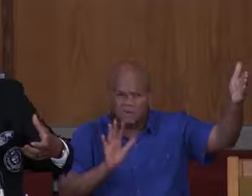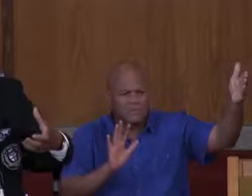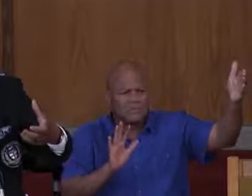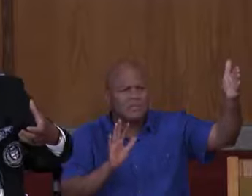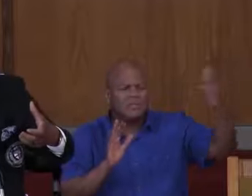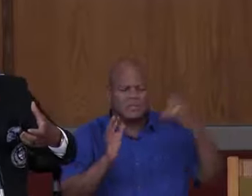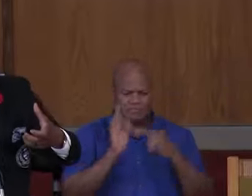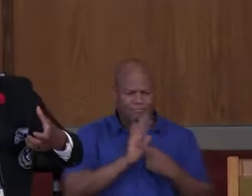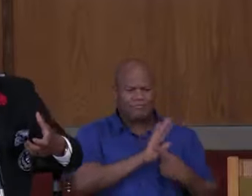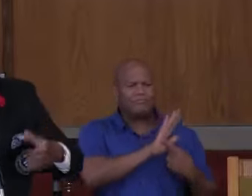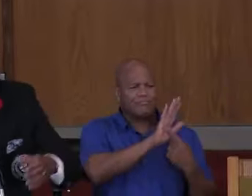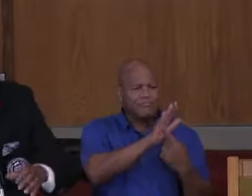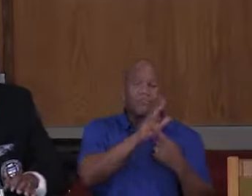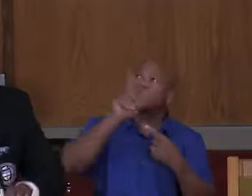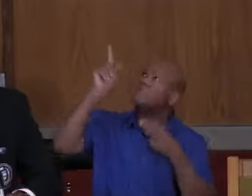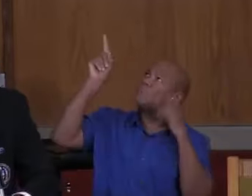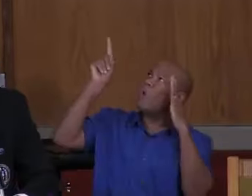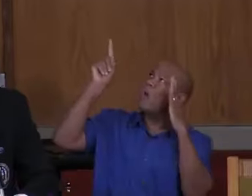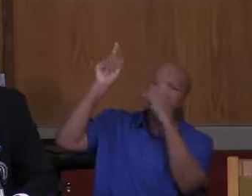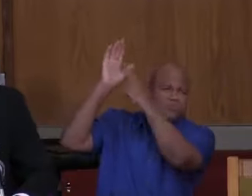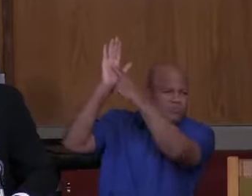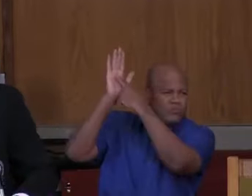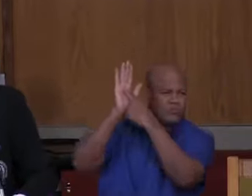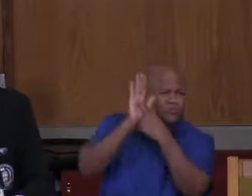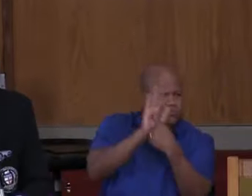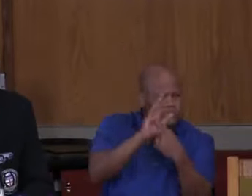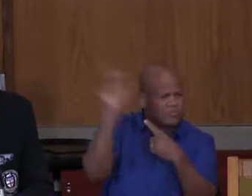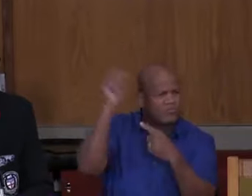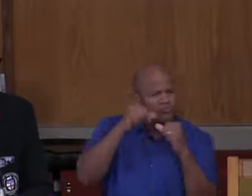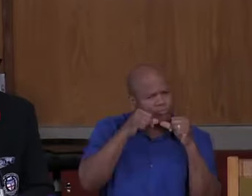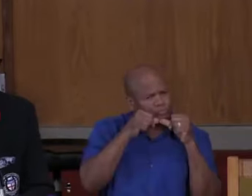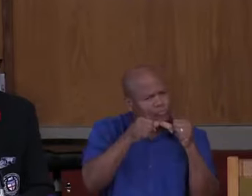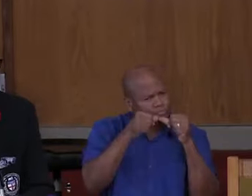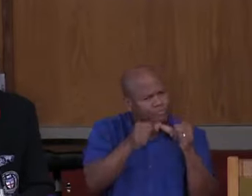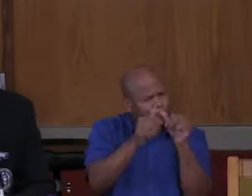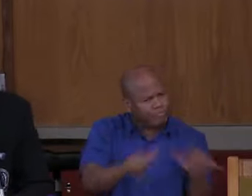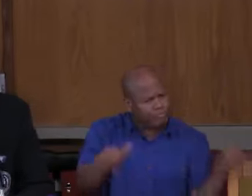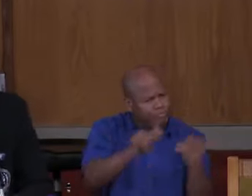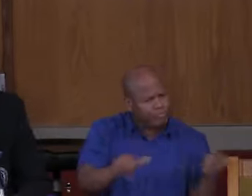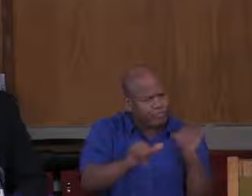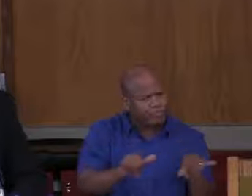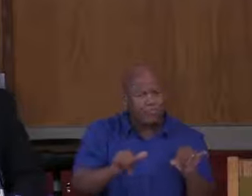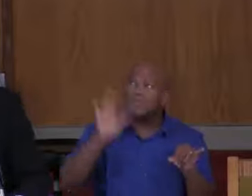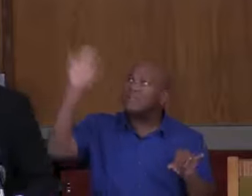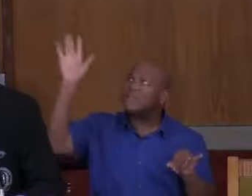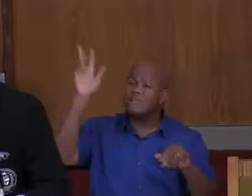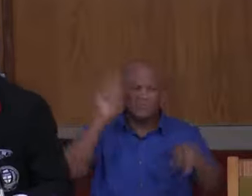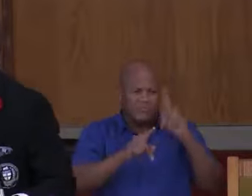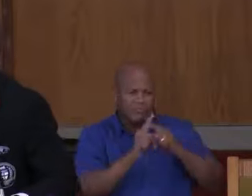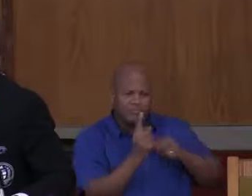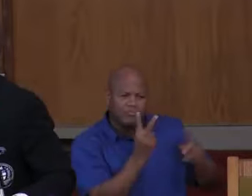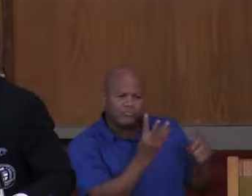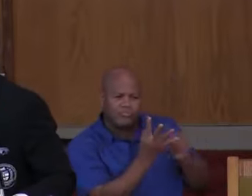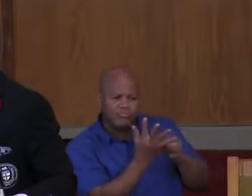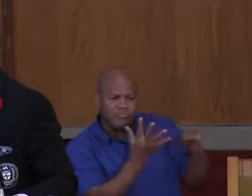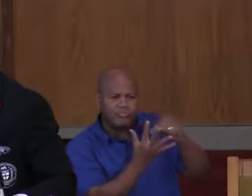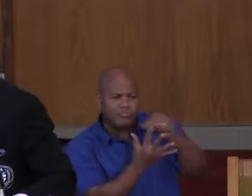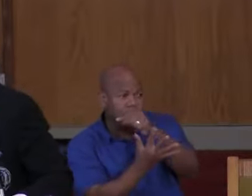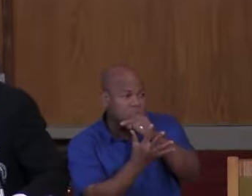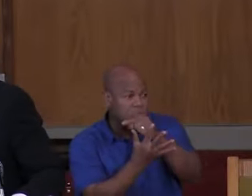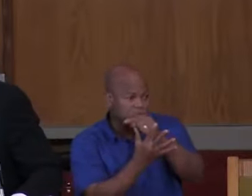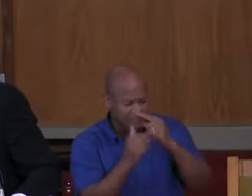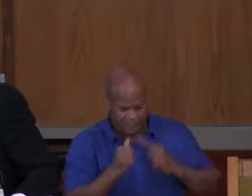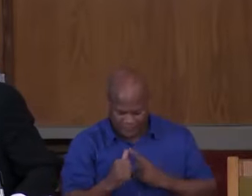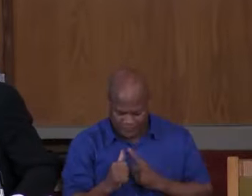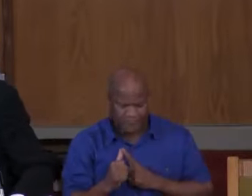showing us as he's consistent as he moves among his people. Can I show you? First thing, Caleb was confident in